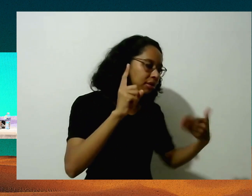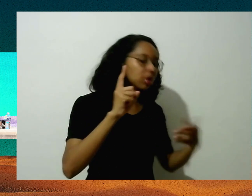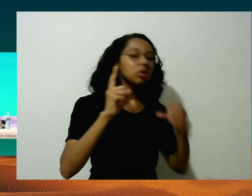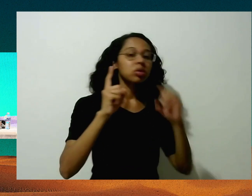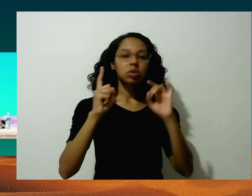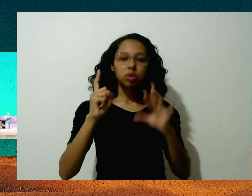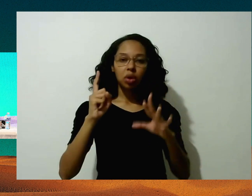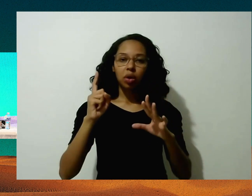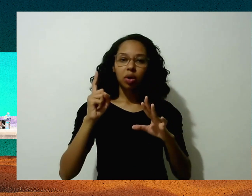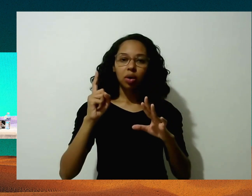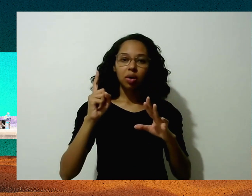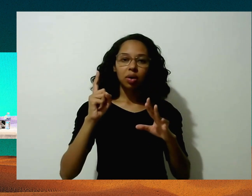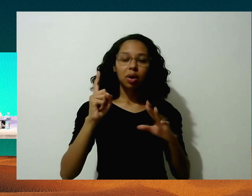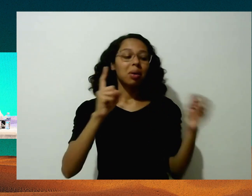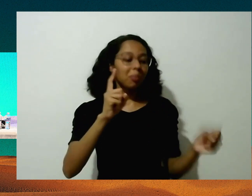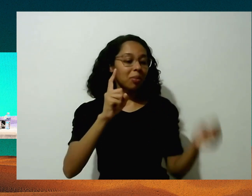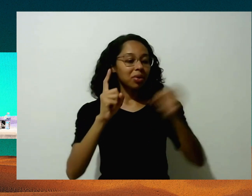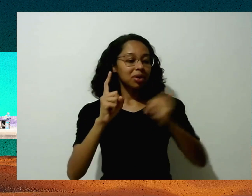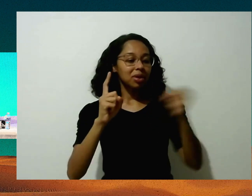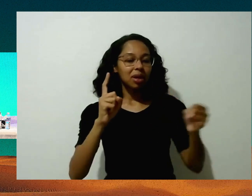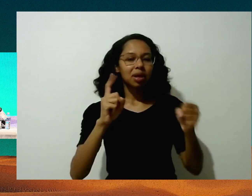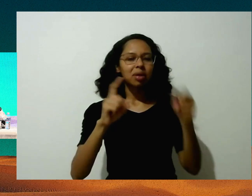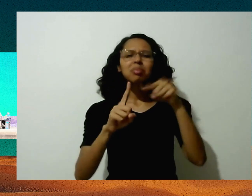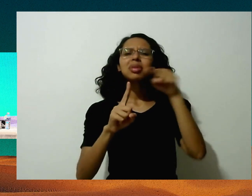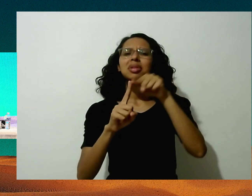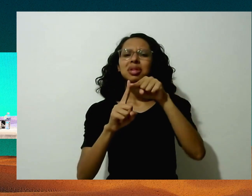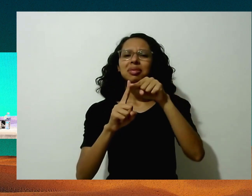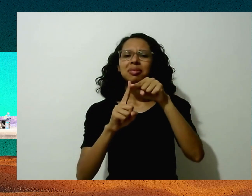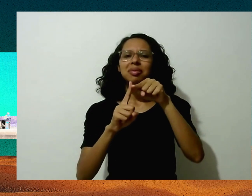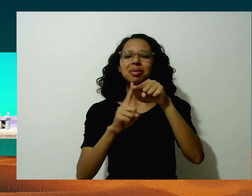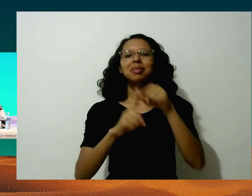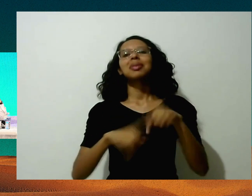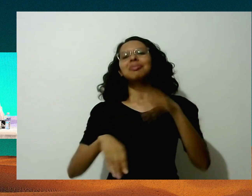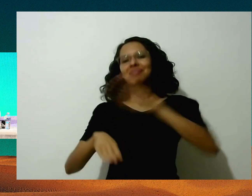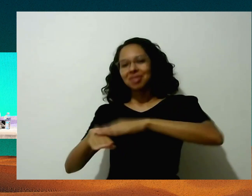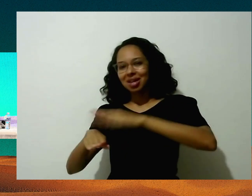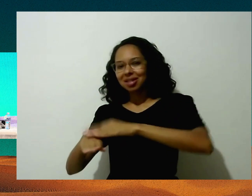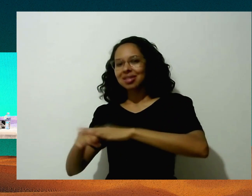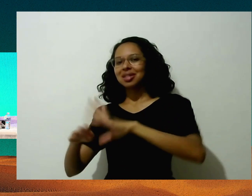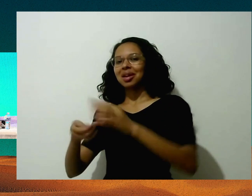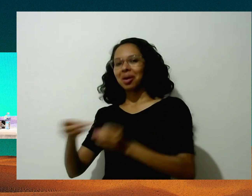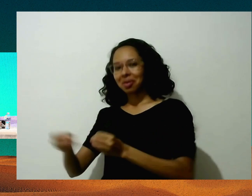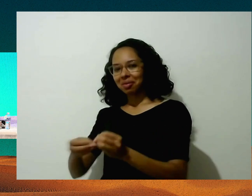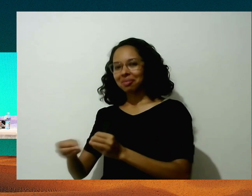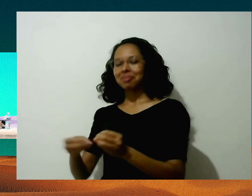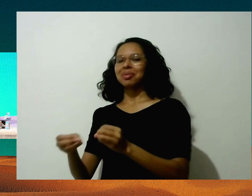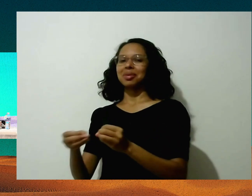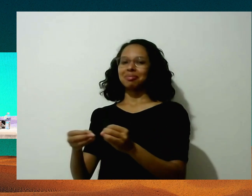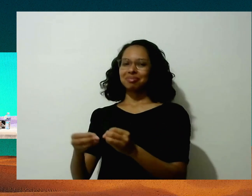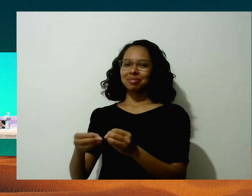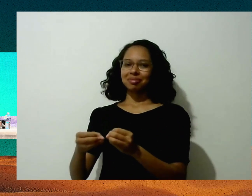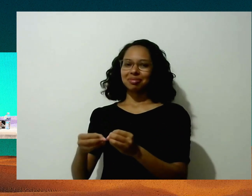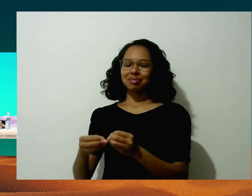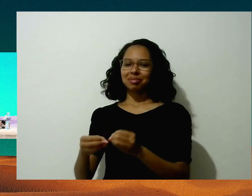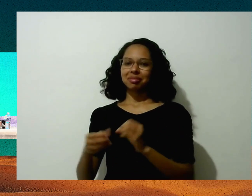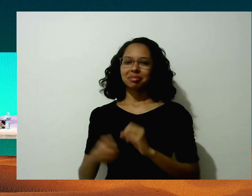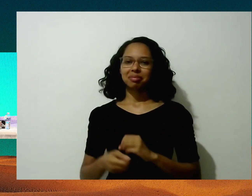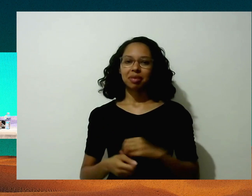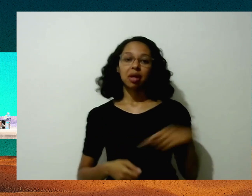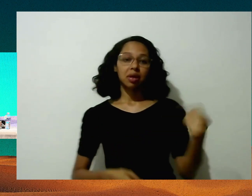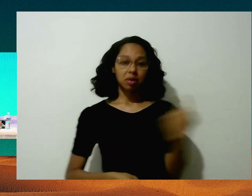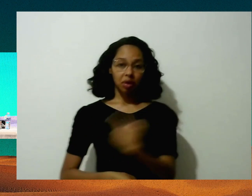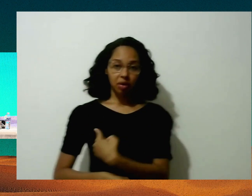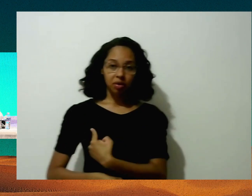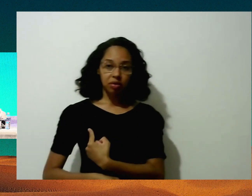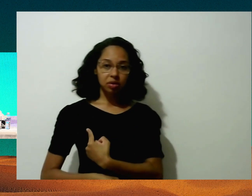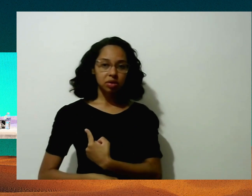para trabalhar. Even the authority that which He had received from the Father is for Him to work. Irmão, nada é para nossa própria glória Saints,